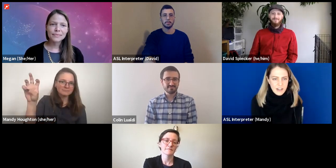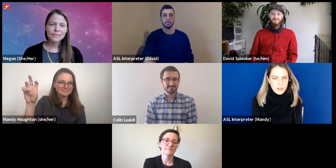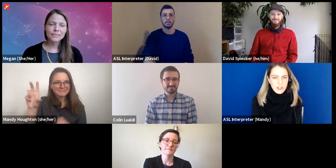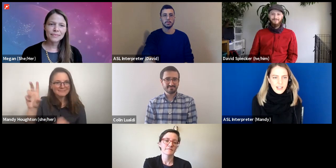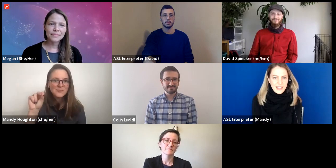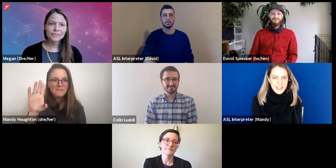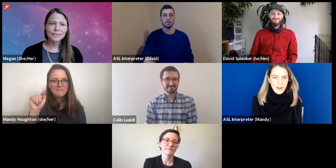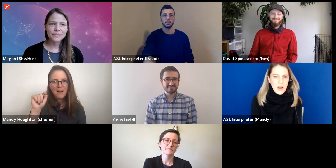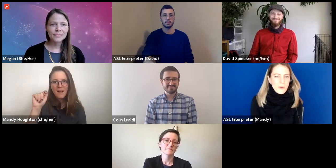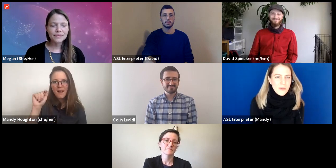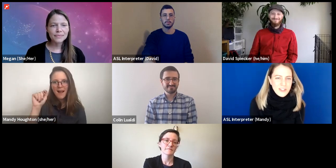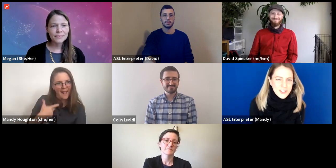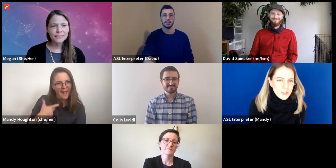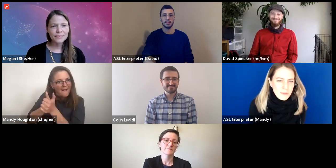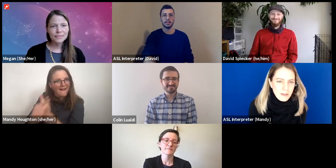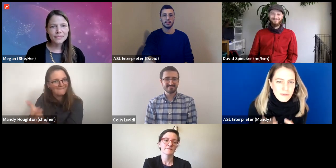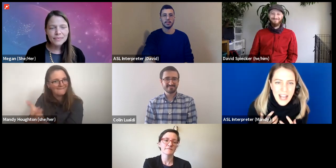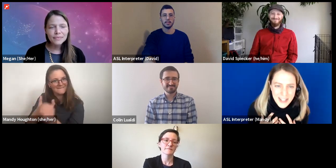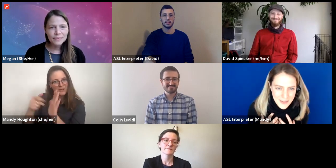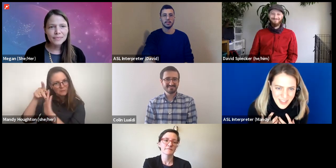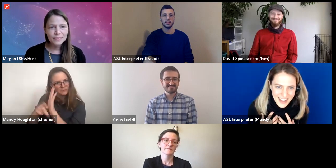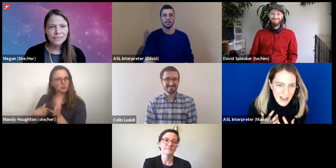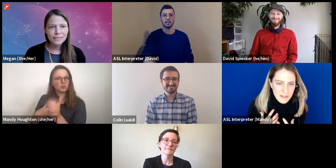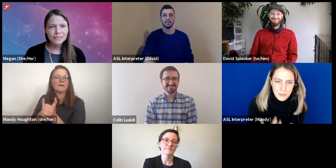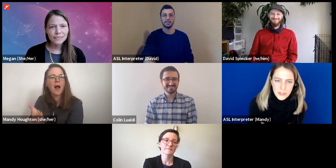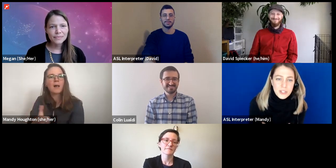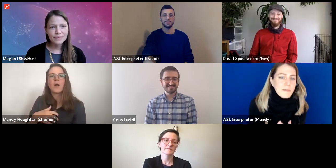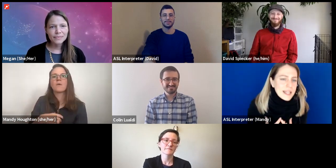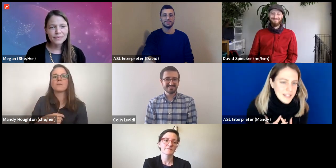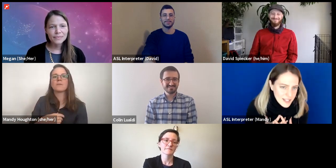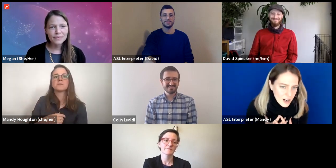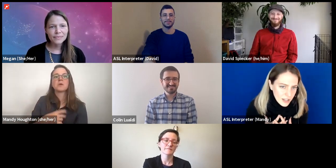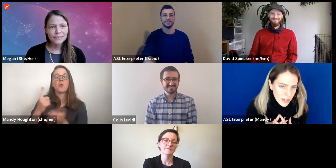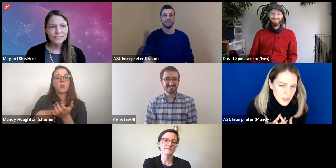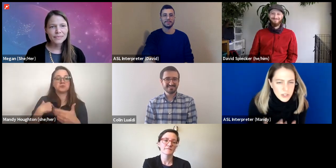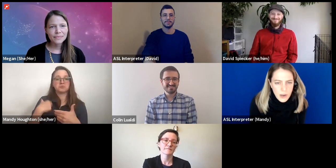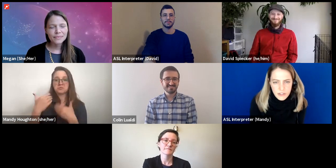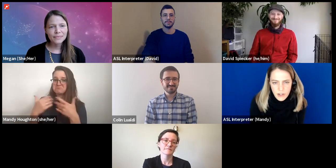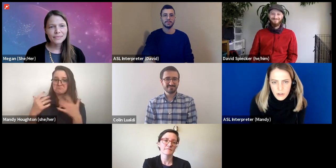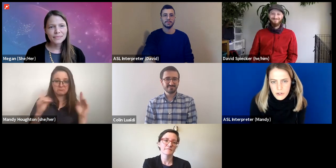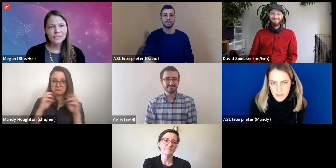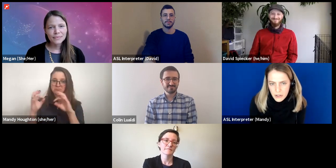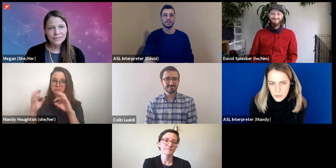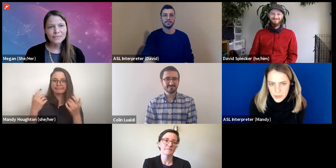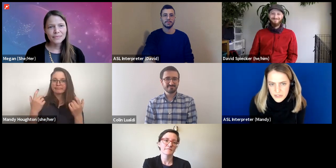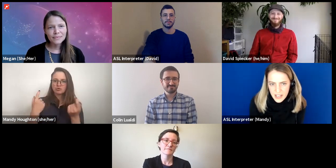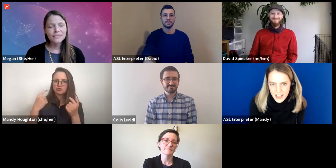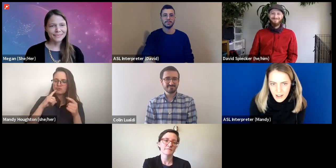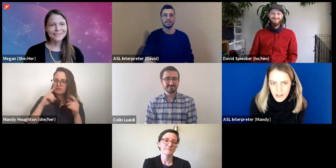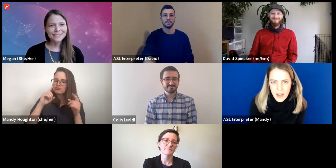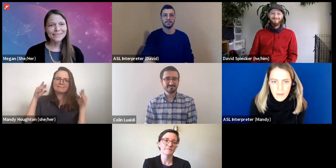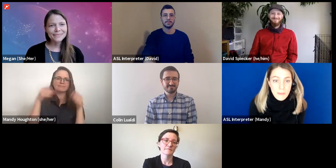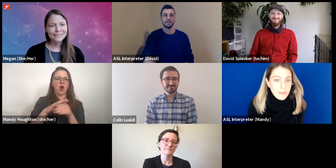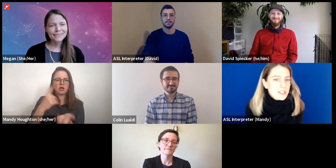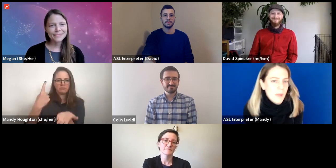feels natural in ASL. We don't want to just do something random that out of the blue doesn't make sense in our language. We do have to follow the grammatical rules of